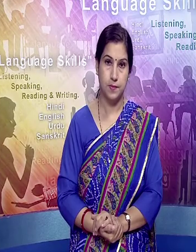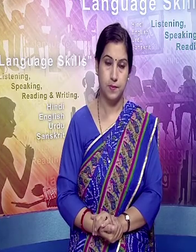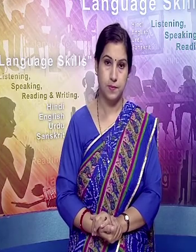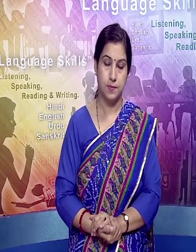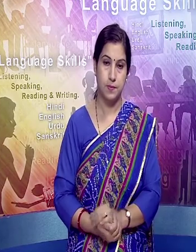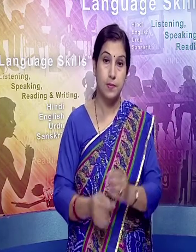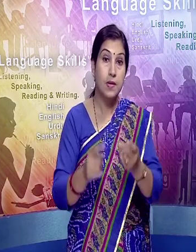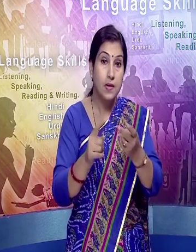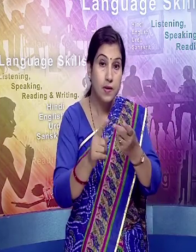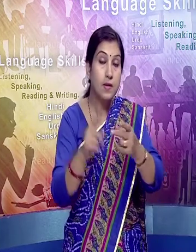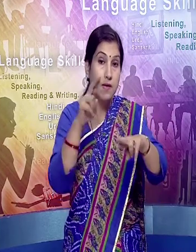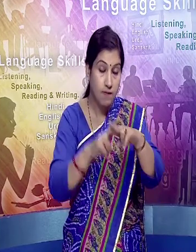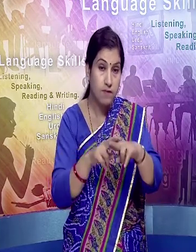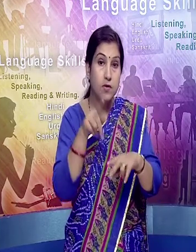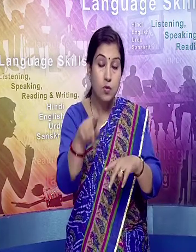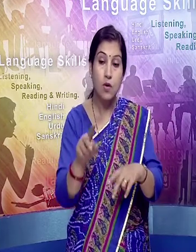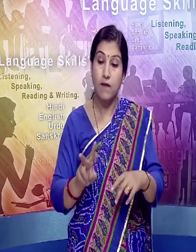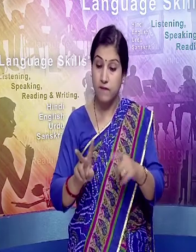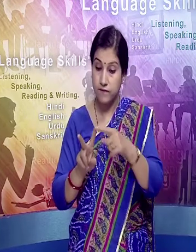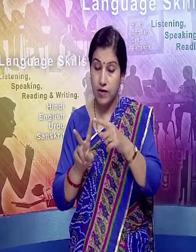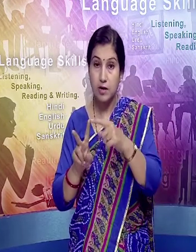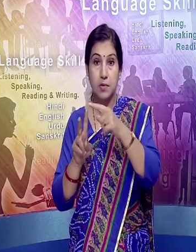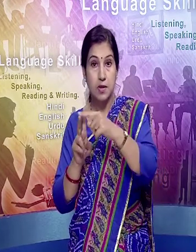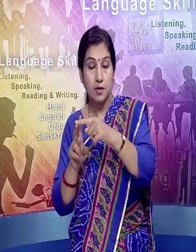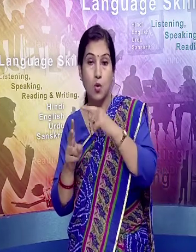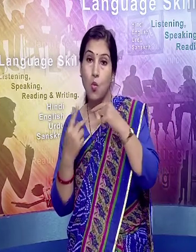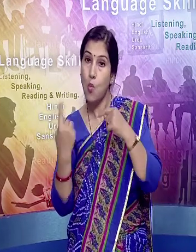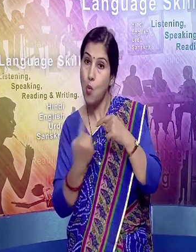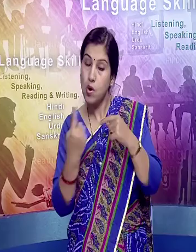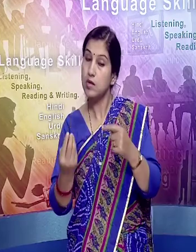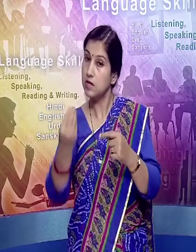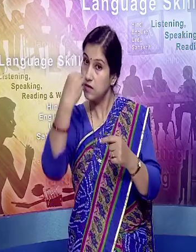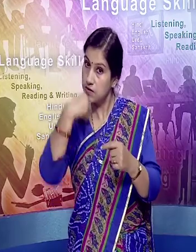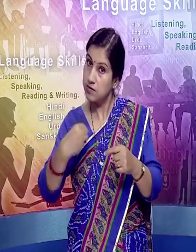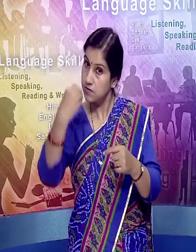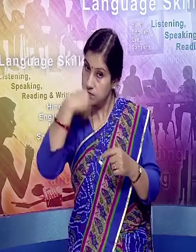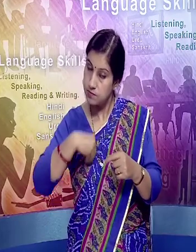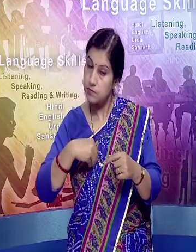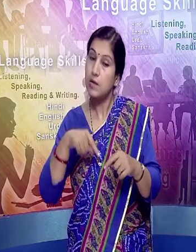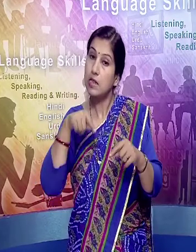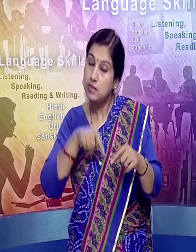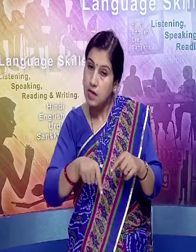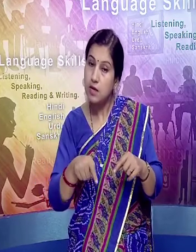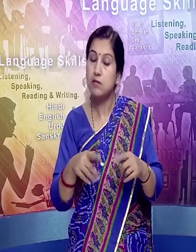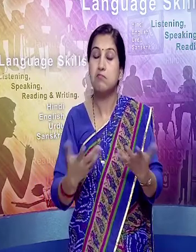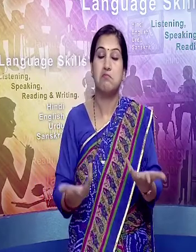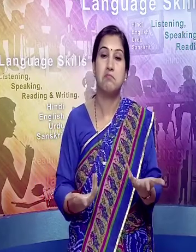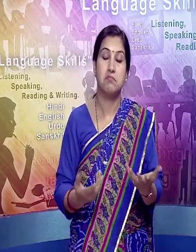If you eat vitamins and minerals, then you will be able to receive